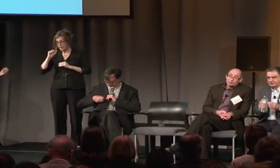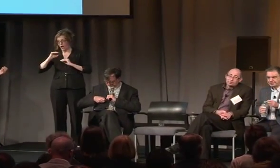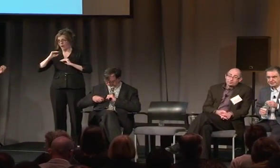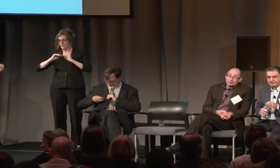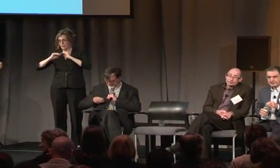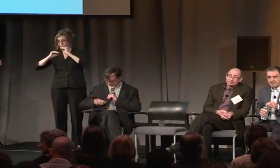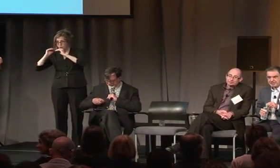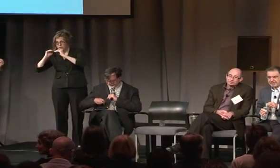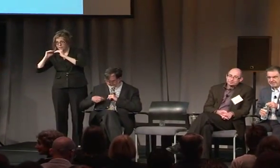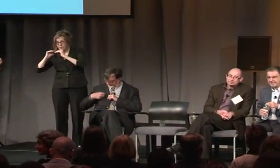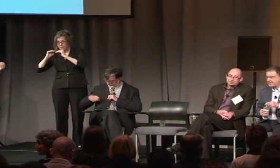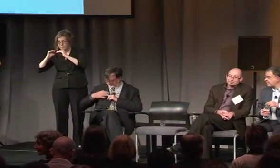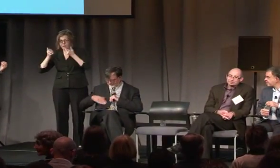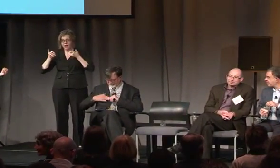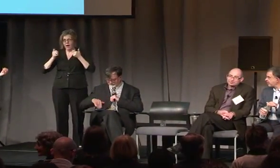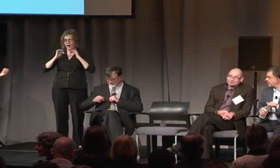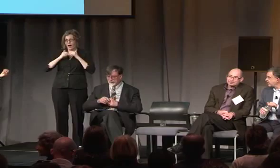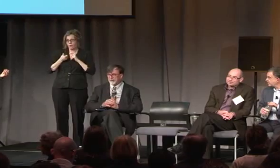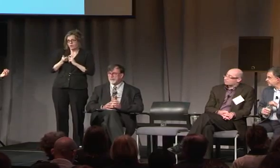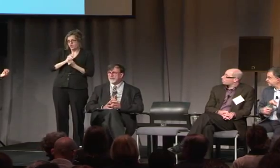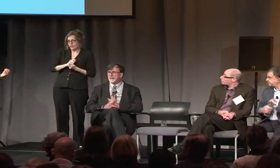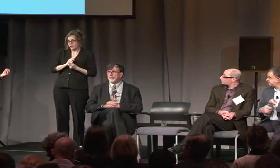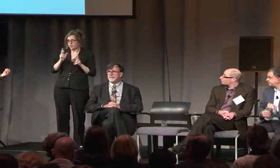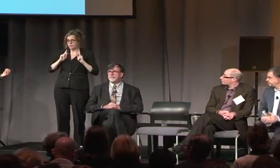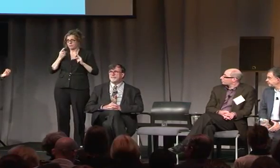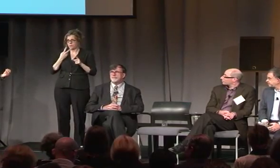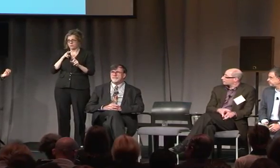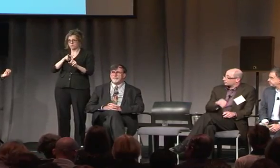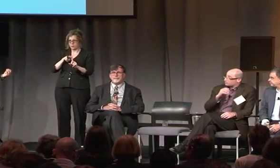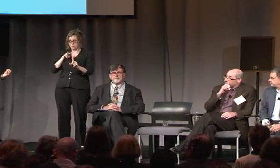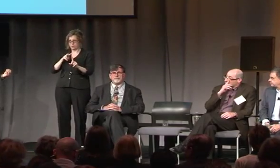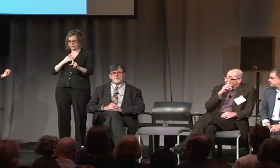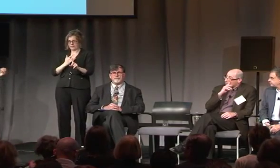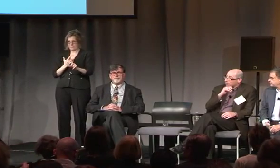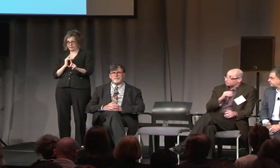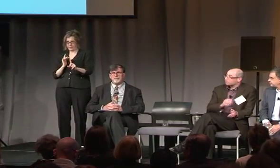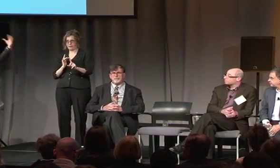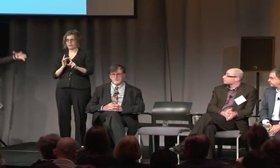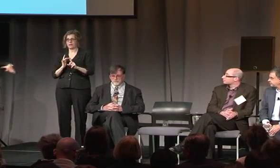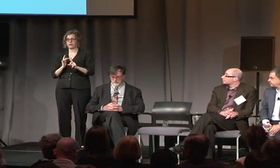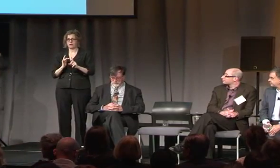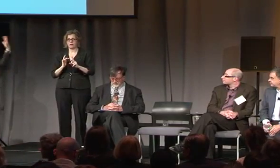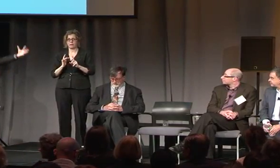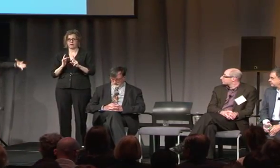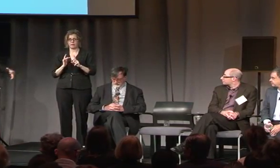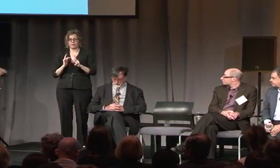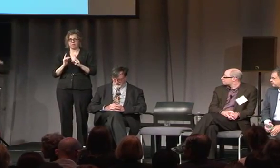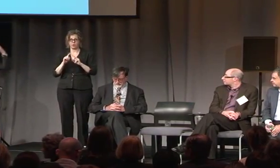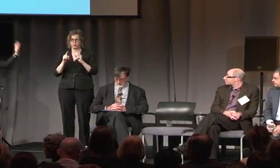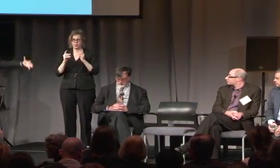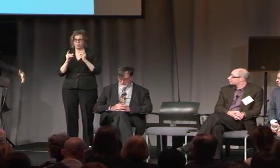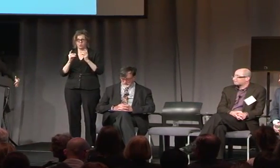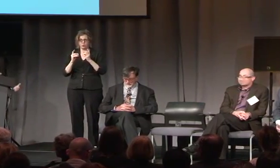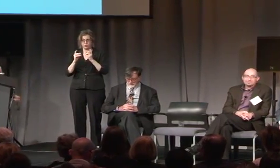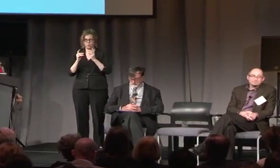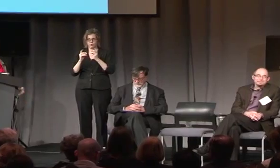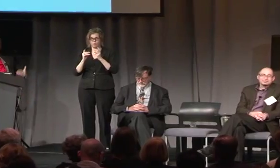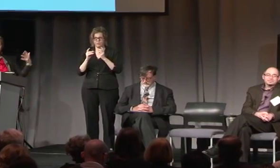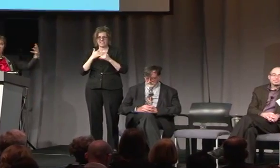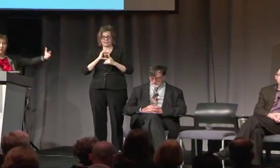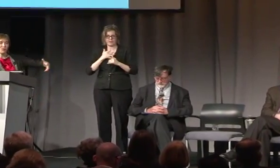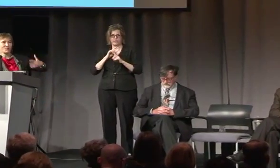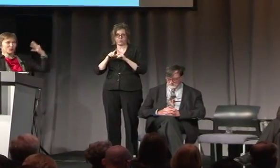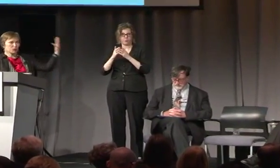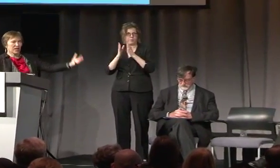efforts to change sensitivities to the largest ideas that we have, such as